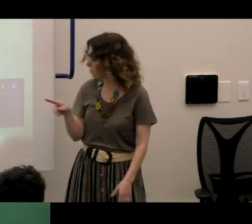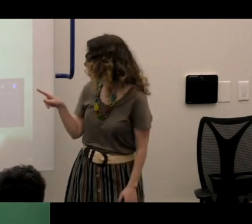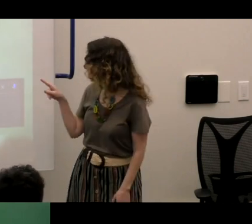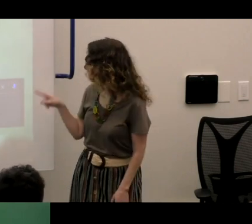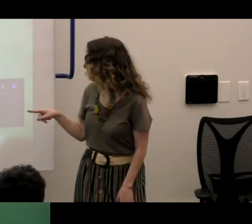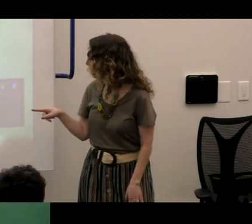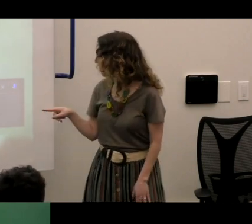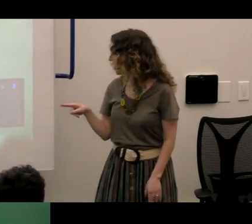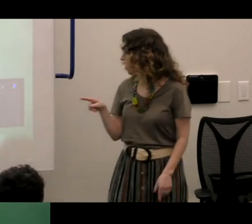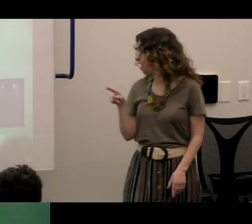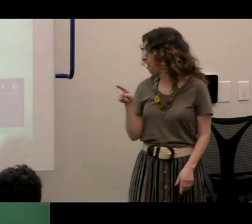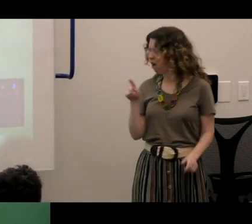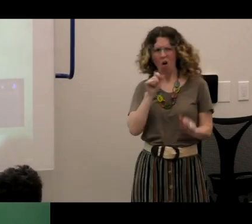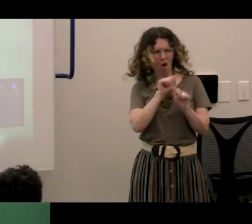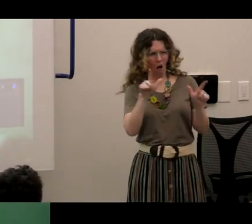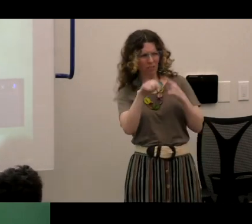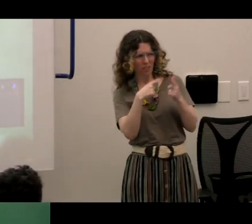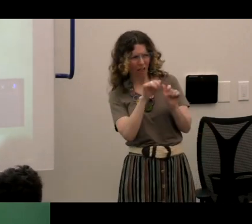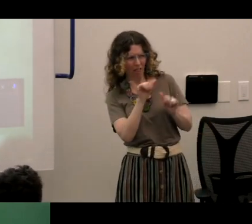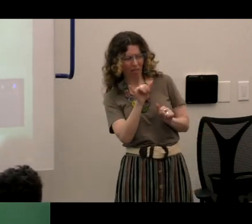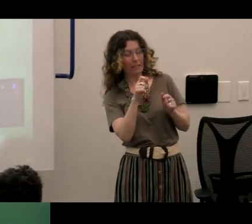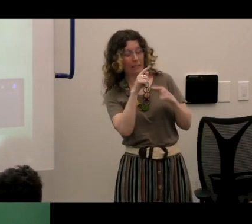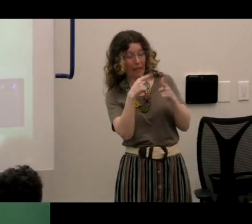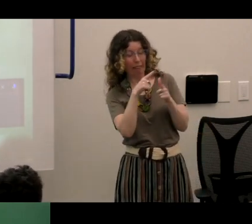Is sign language hard to learn?